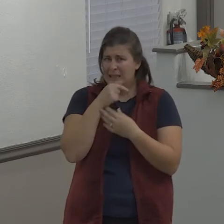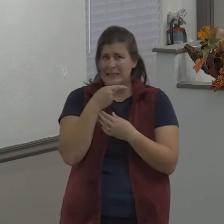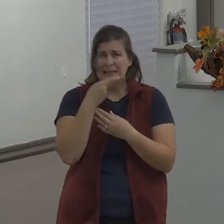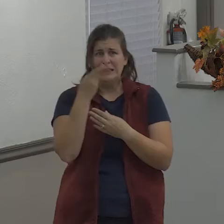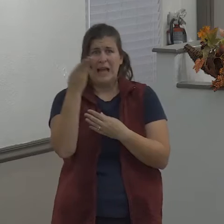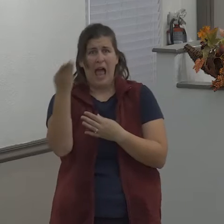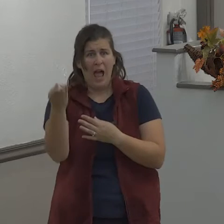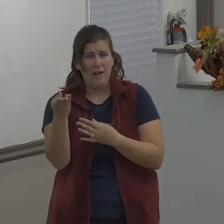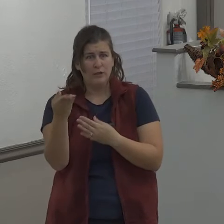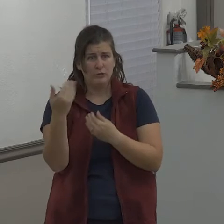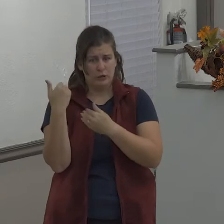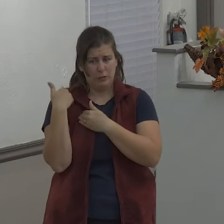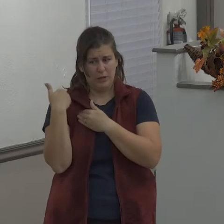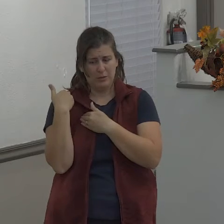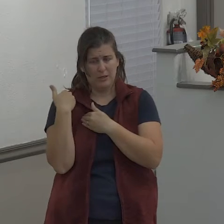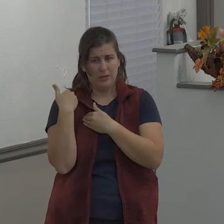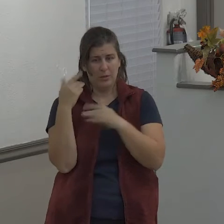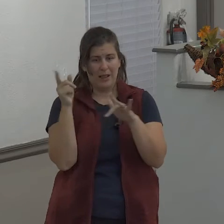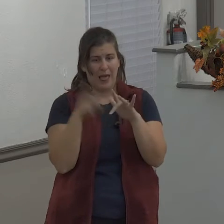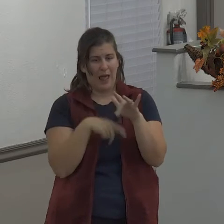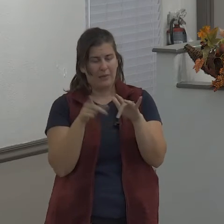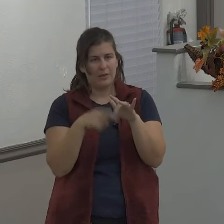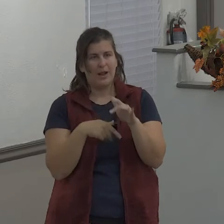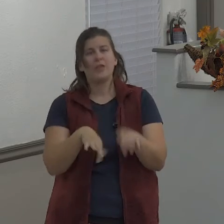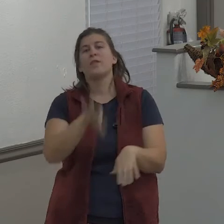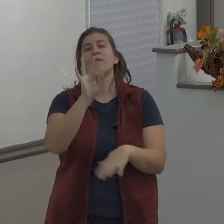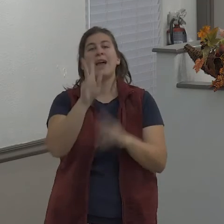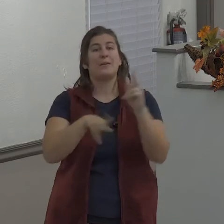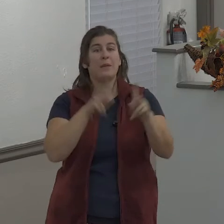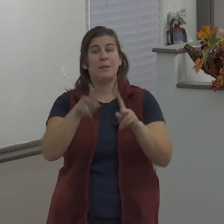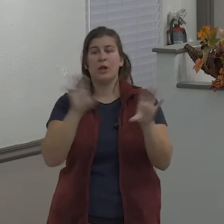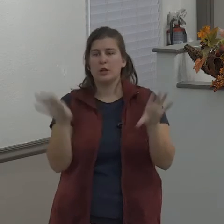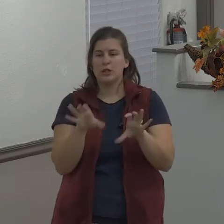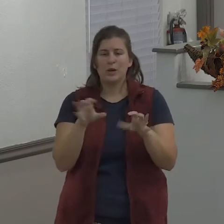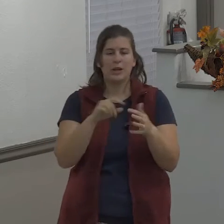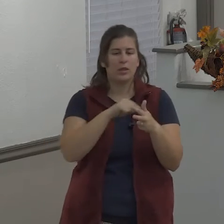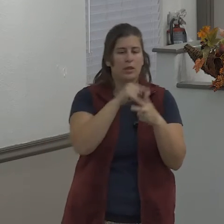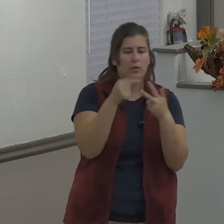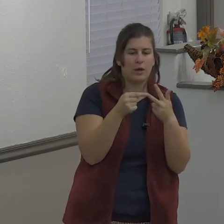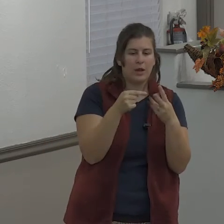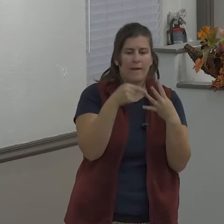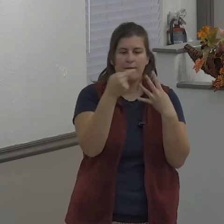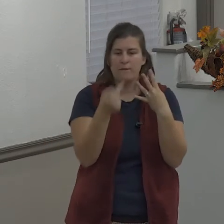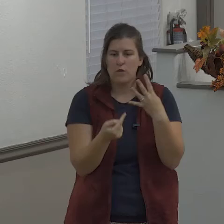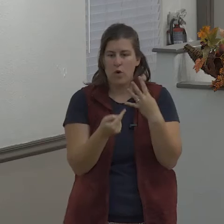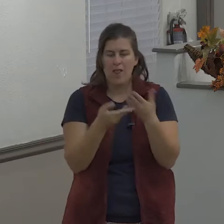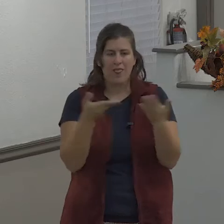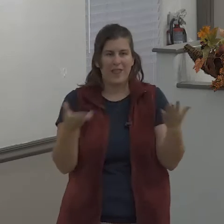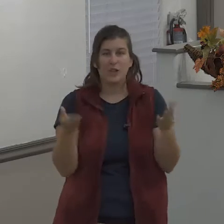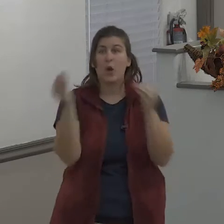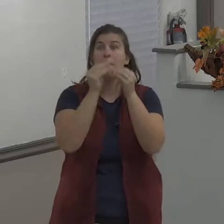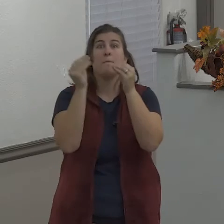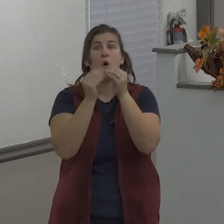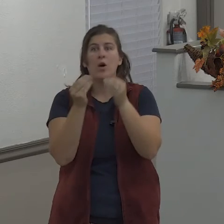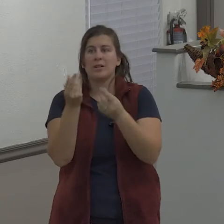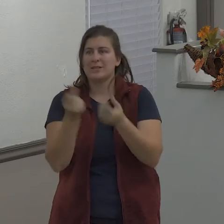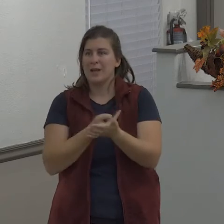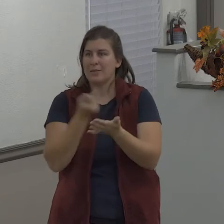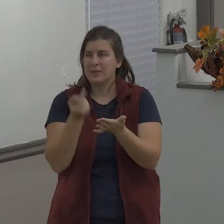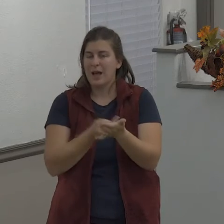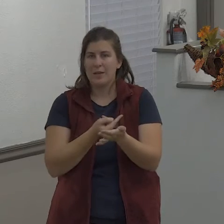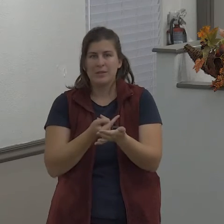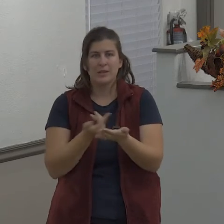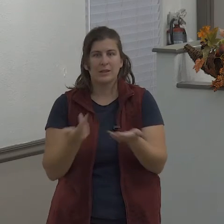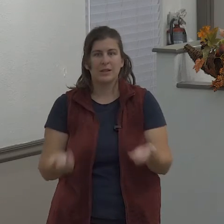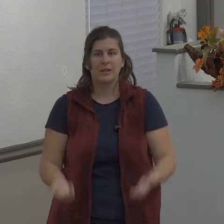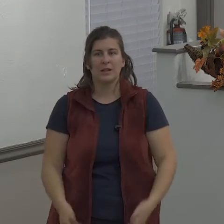And we find that there are people that are doing three and four things or more